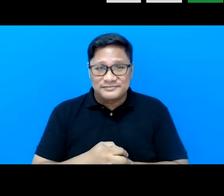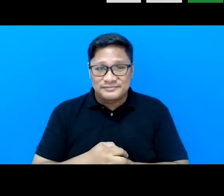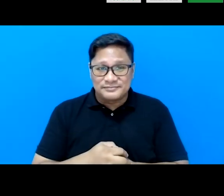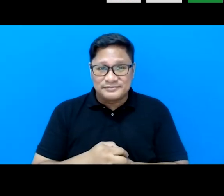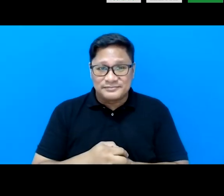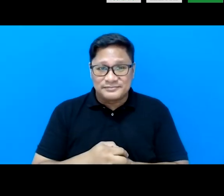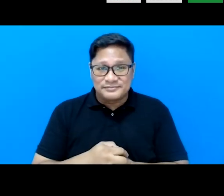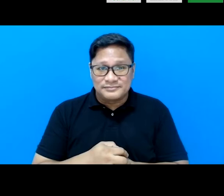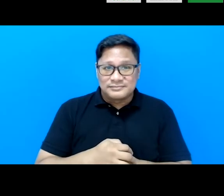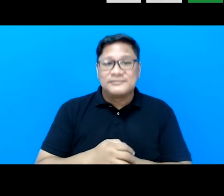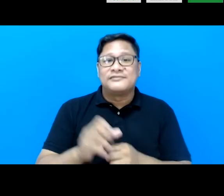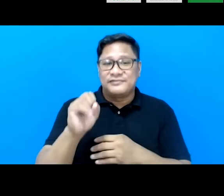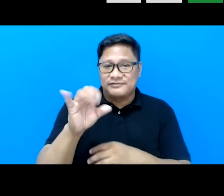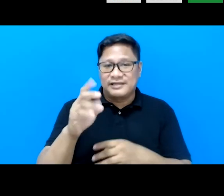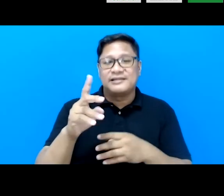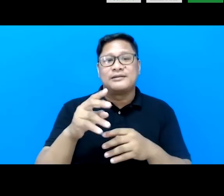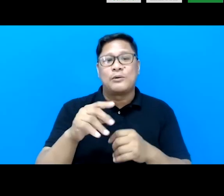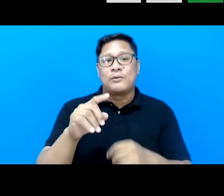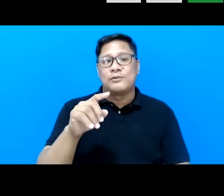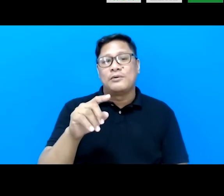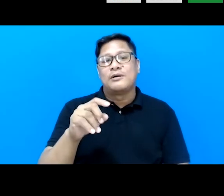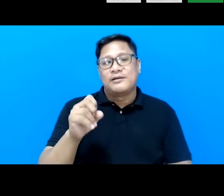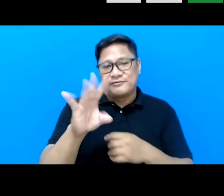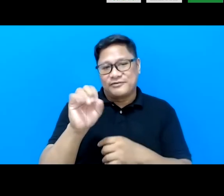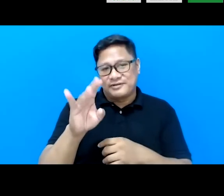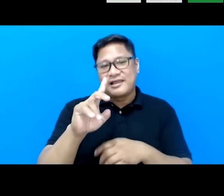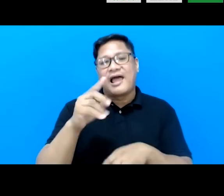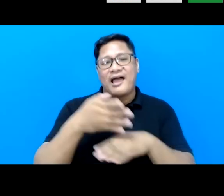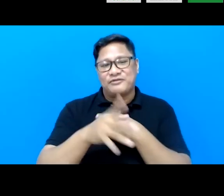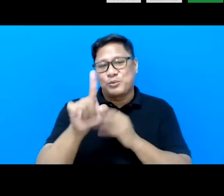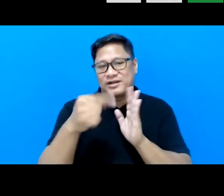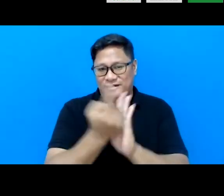15 after the hour, 1:05 after the hour.